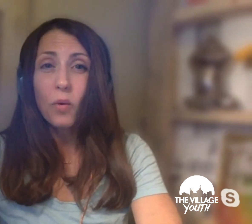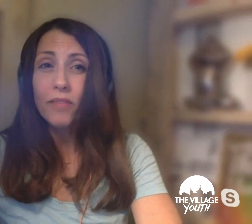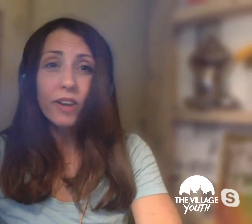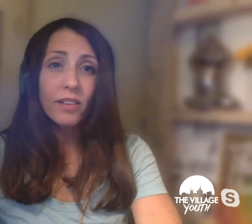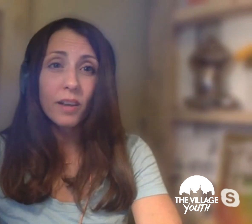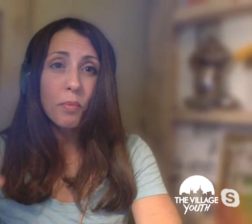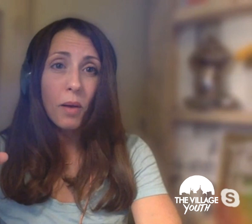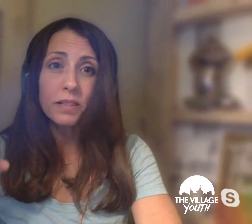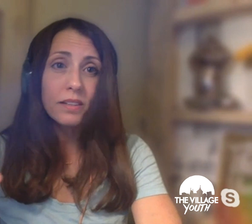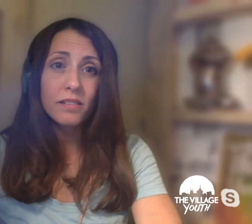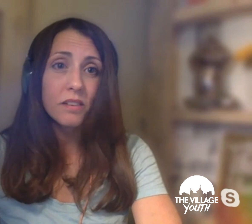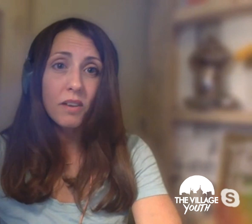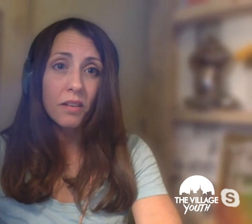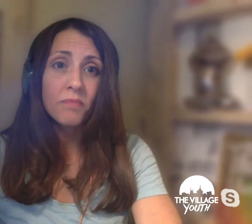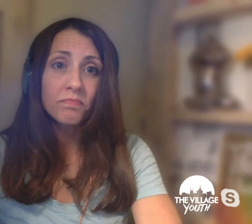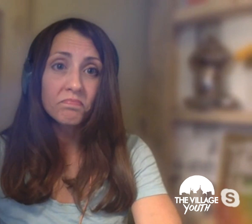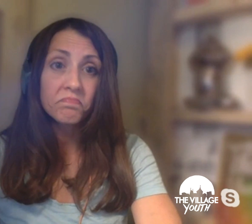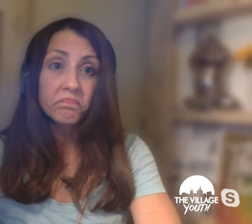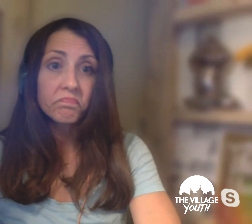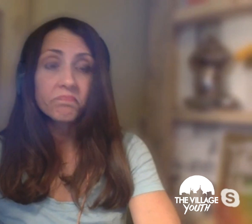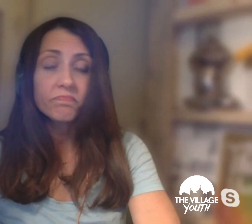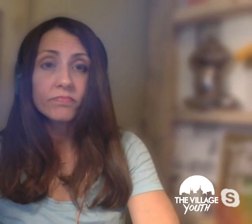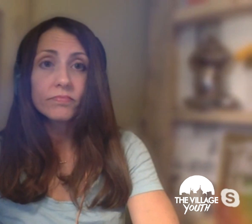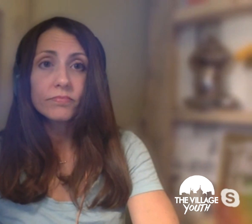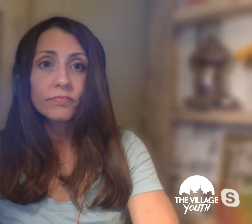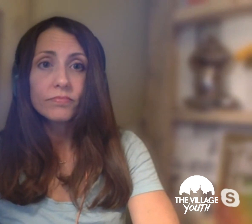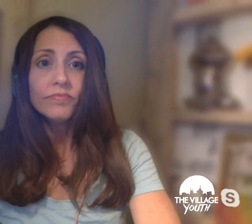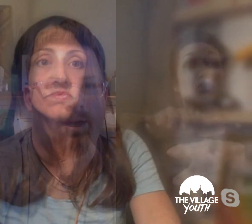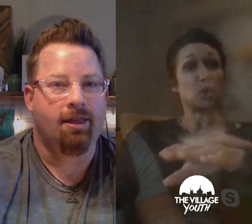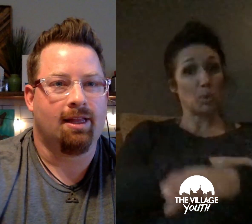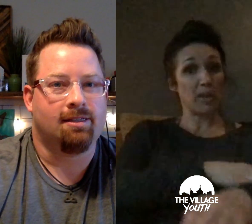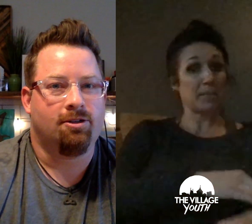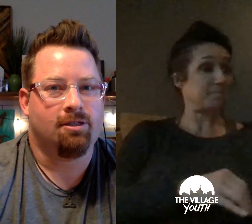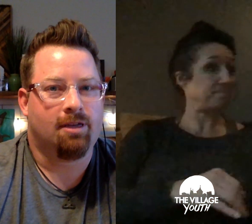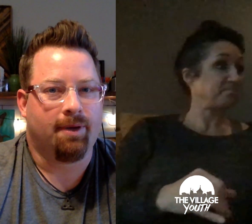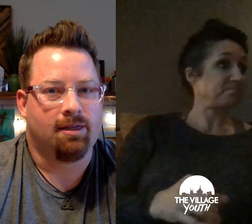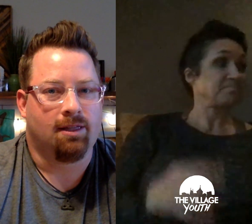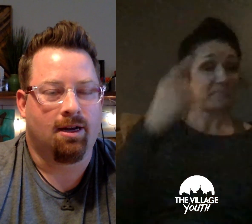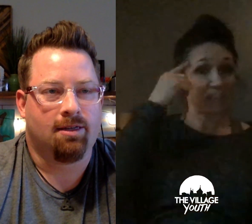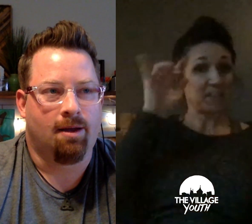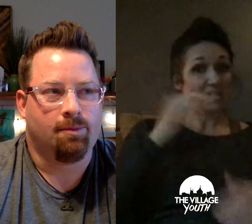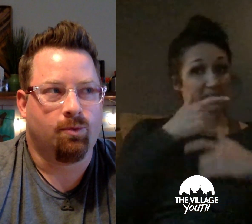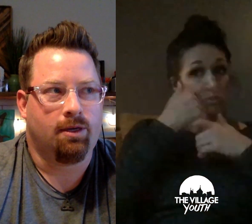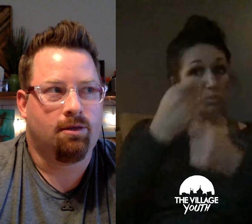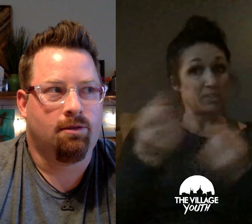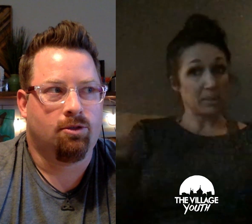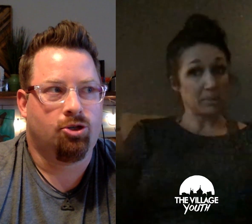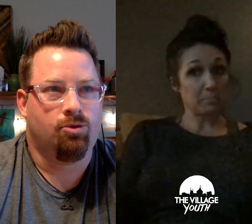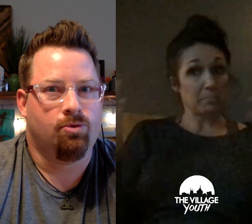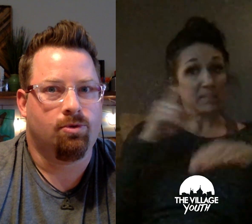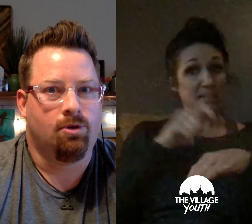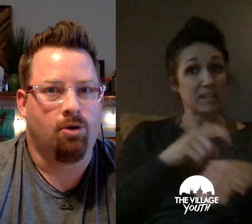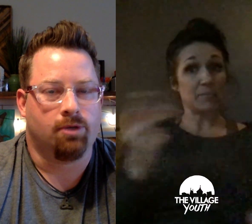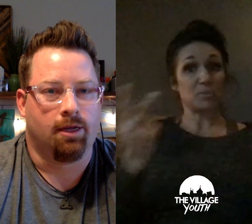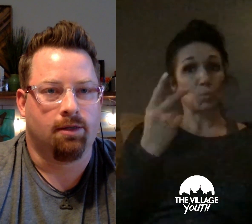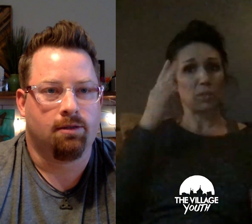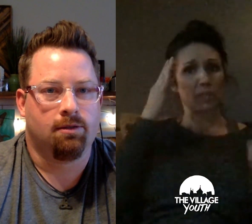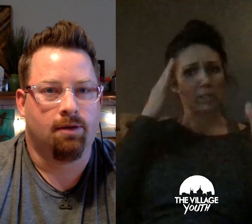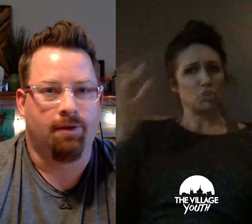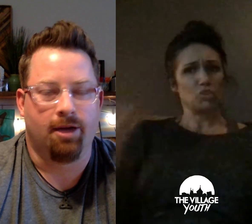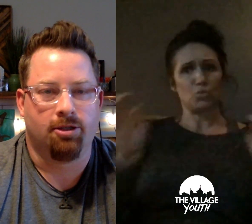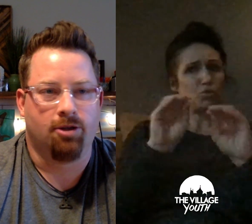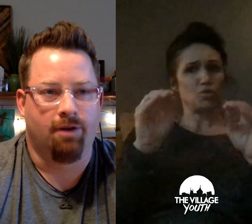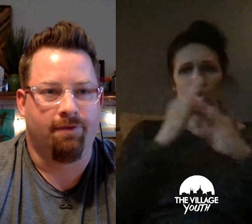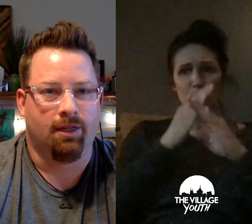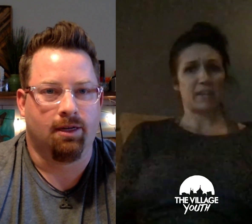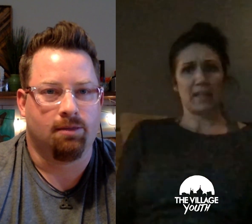actually. And that, quite frankly, I probably need to slow down. I think that's interesting because a lot of times we choose no silence